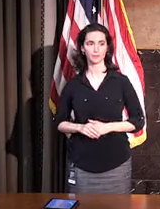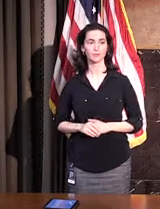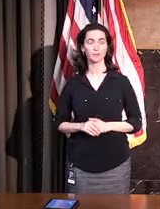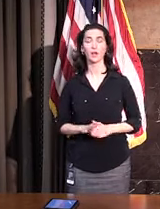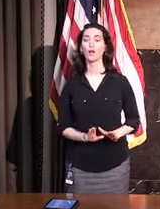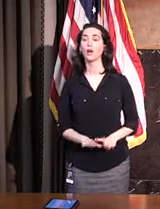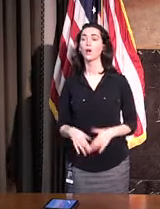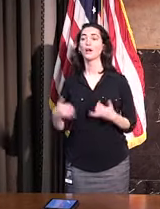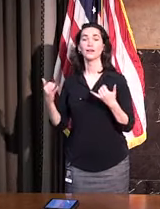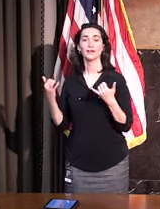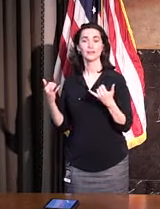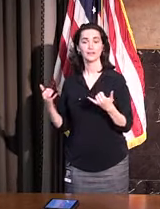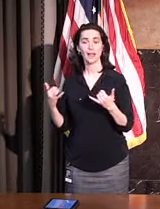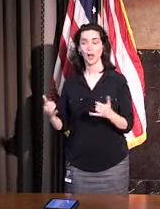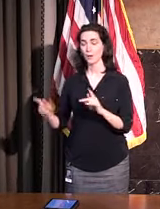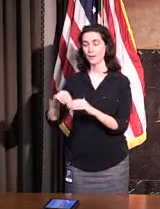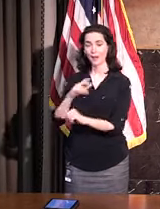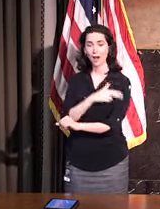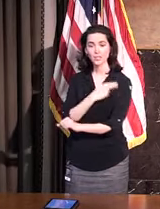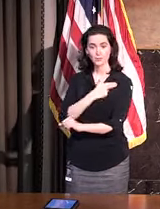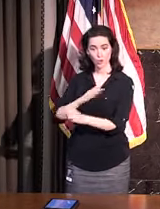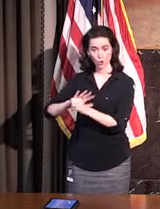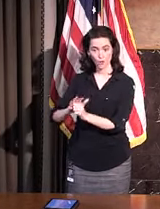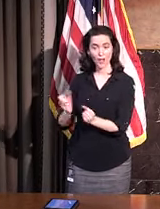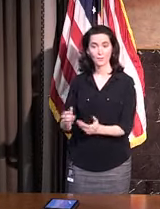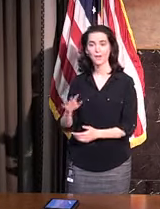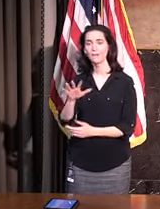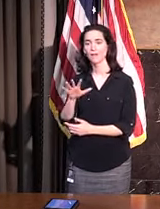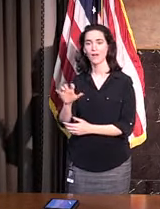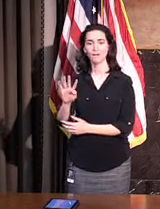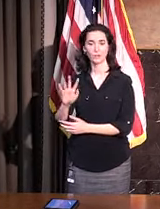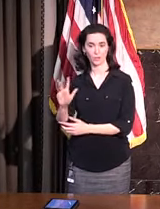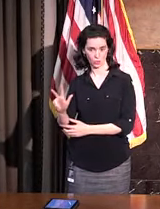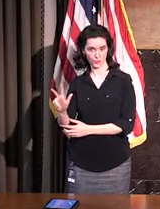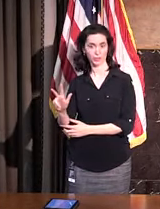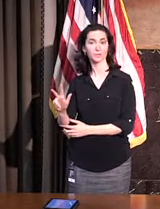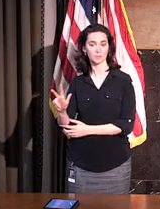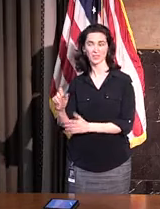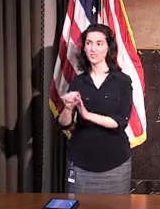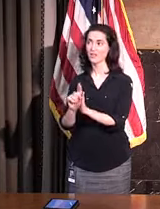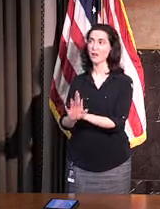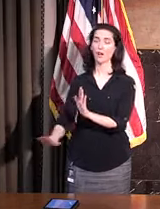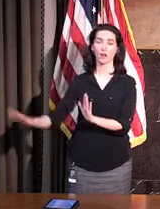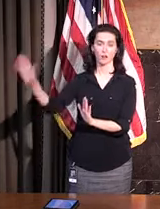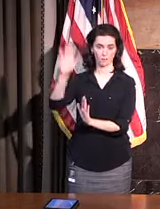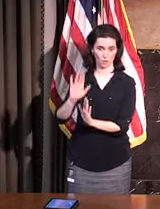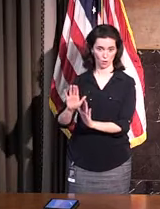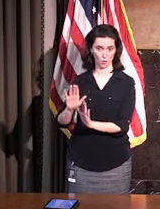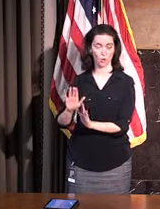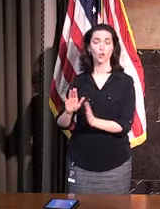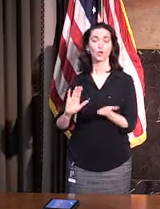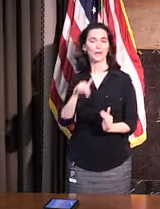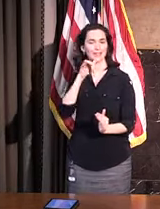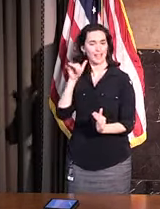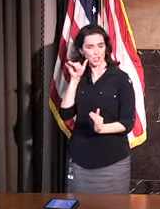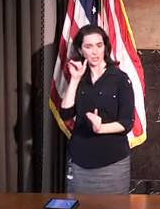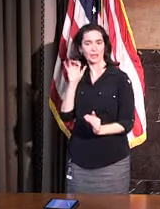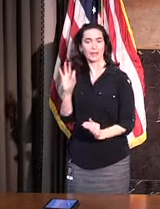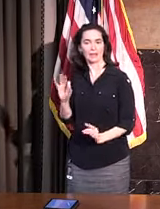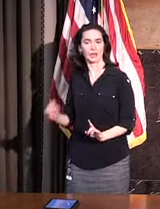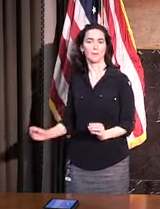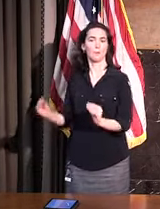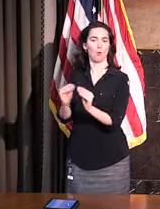Currently, there are 543 individuals hospitalized across the state with COVID-19. That is plus nine.